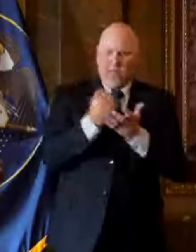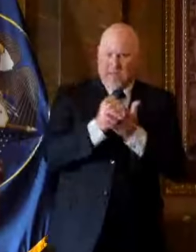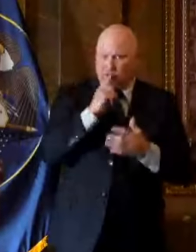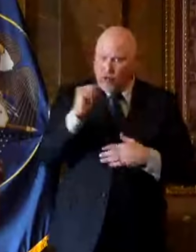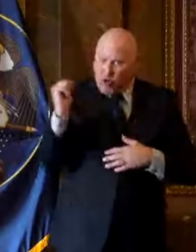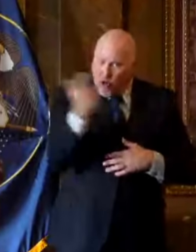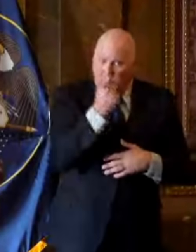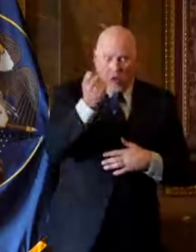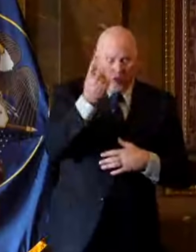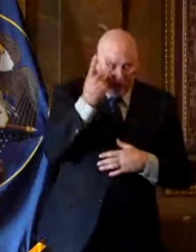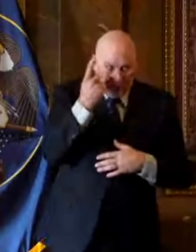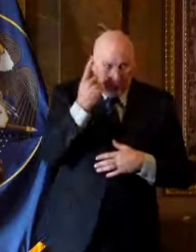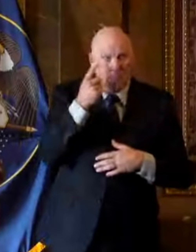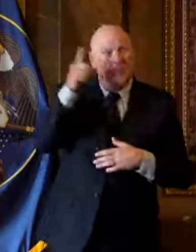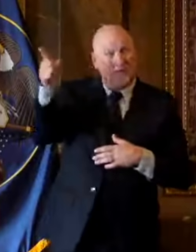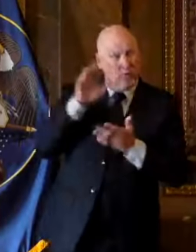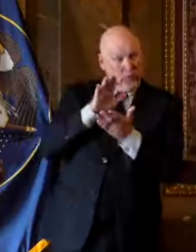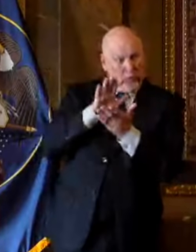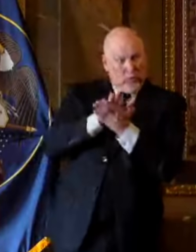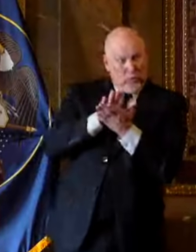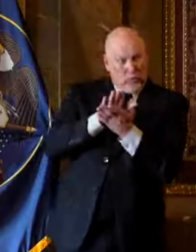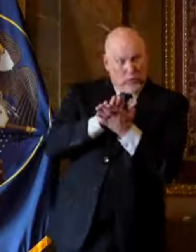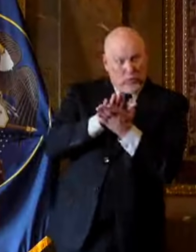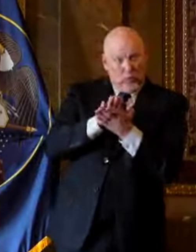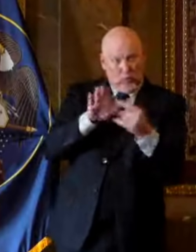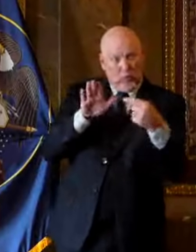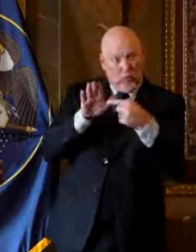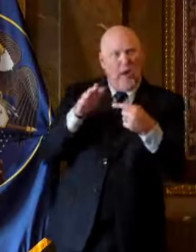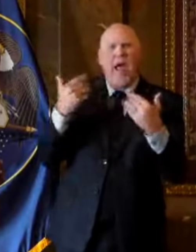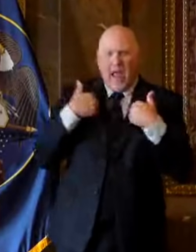our current tools are and what they should be doing.